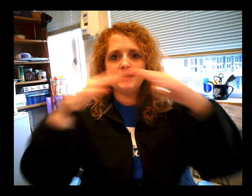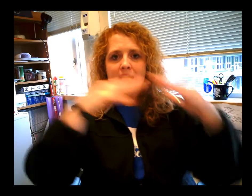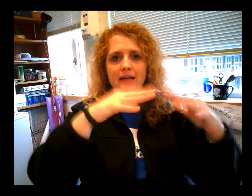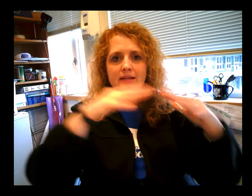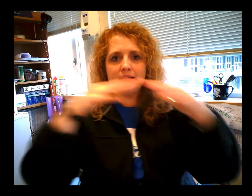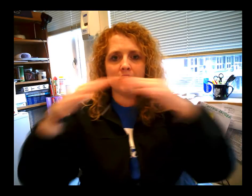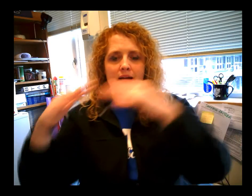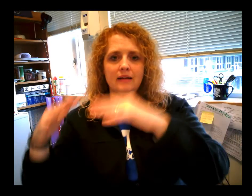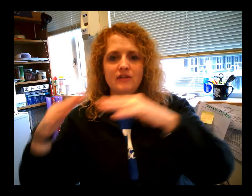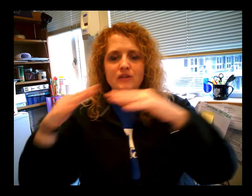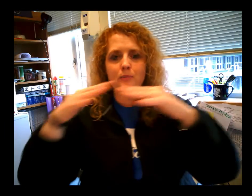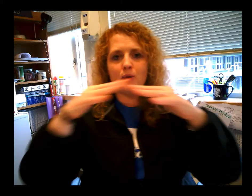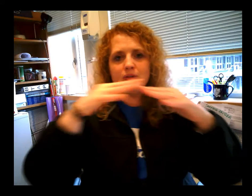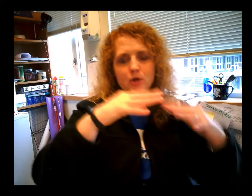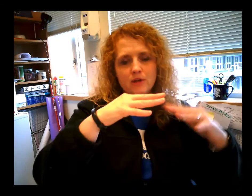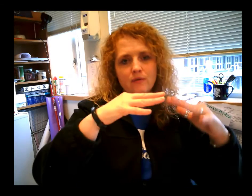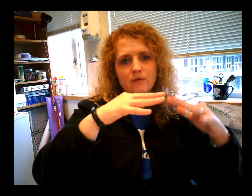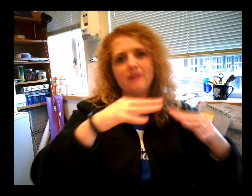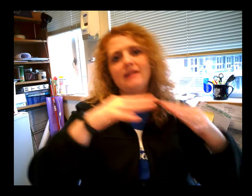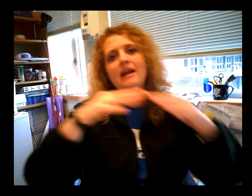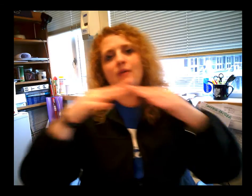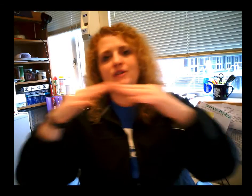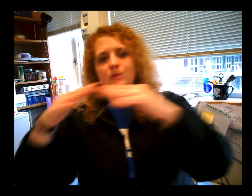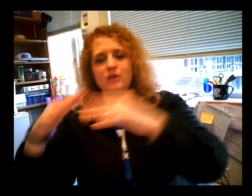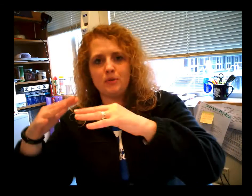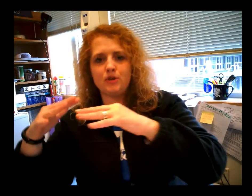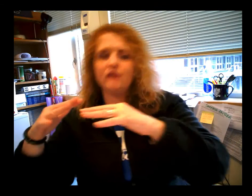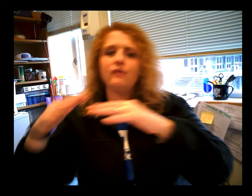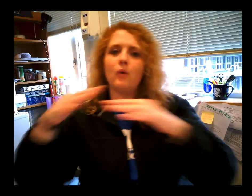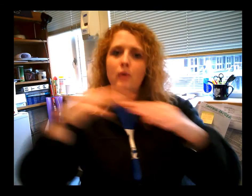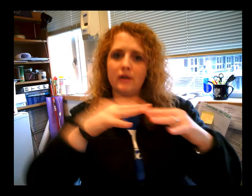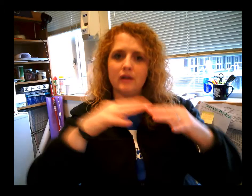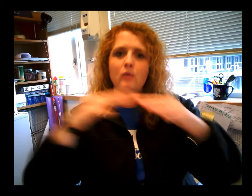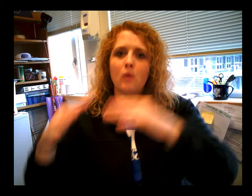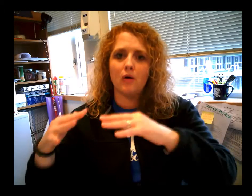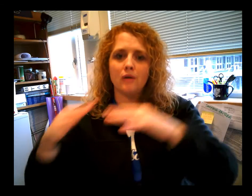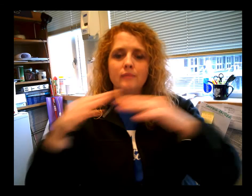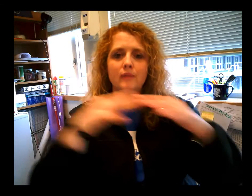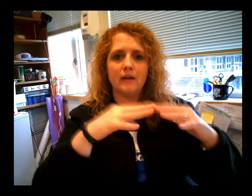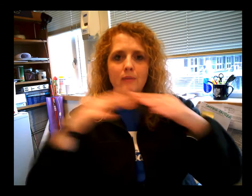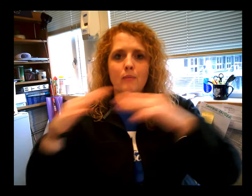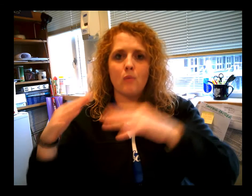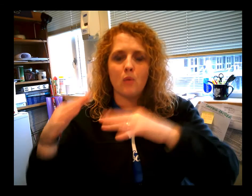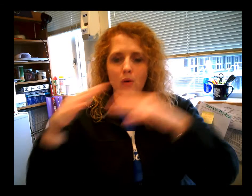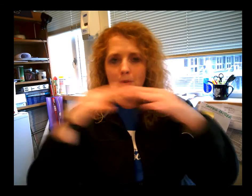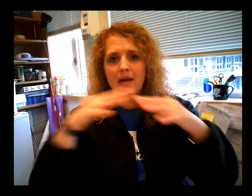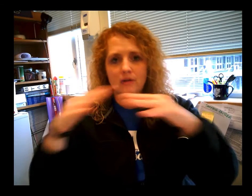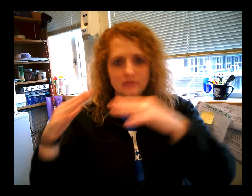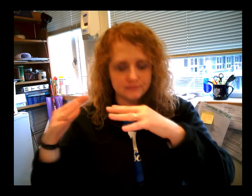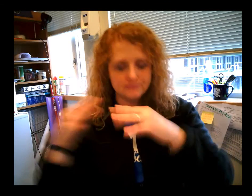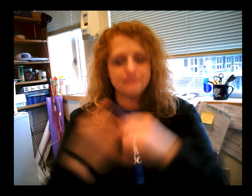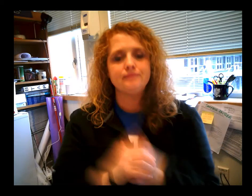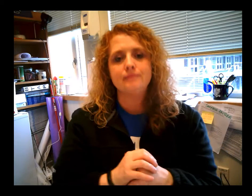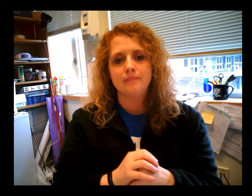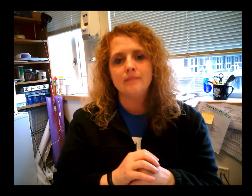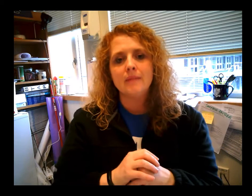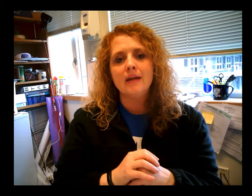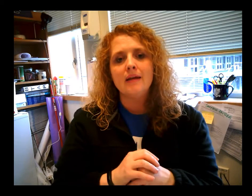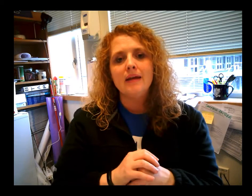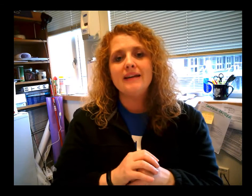side to side. Like this one's pushing forward, and now this one's pushing forward in a war. Okay, war, battle. Next